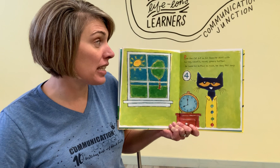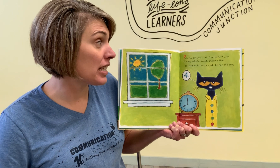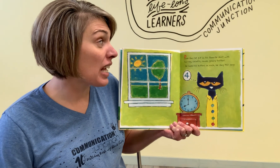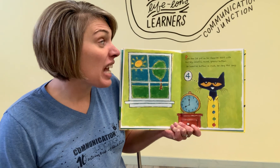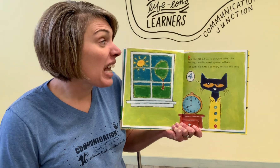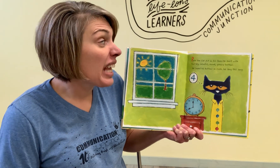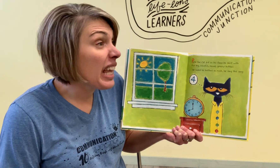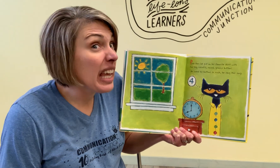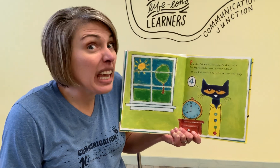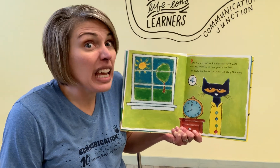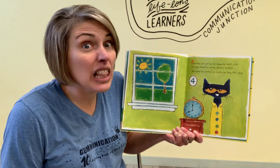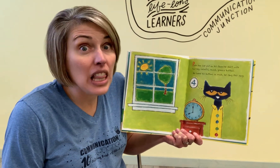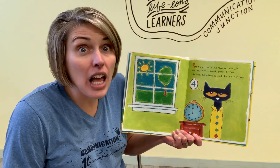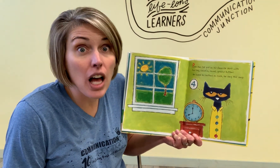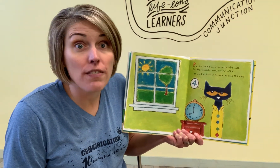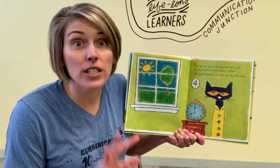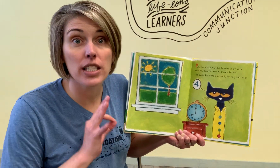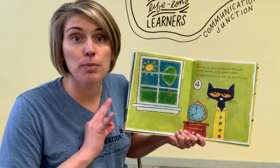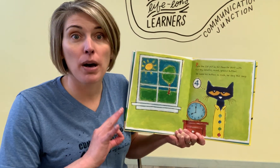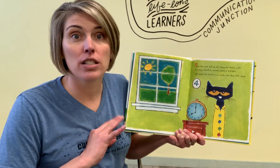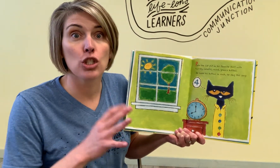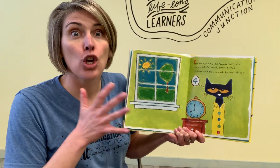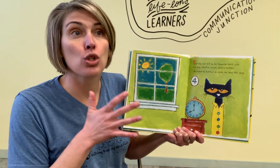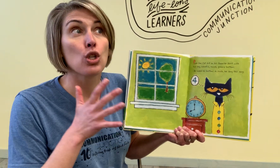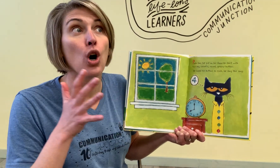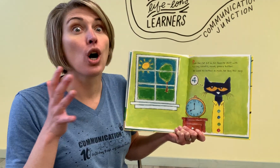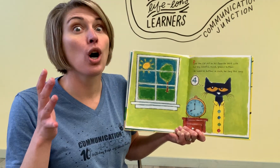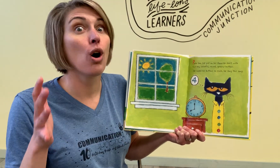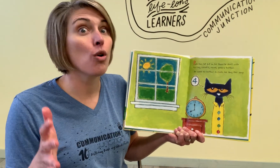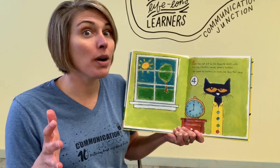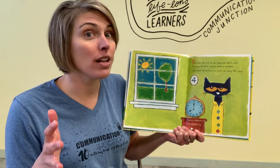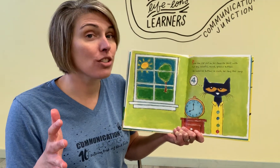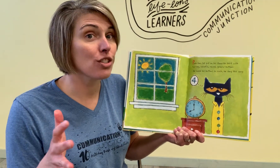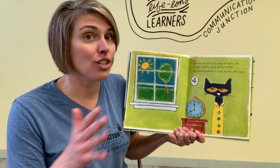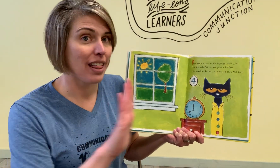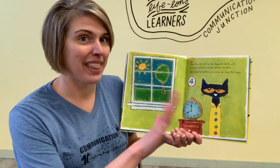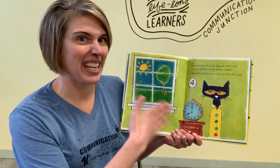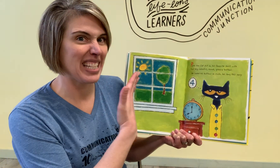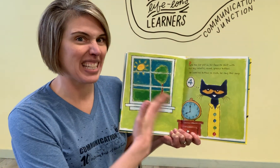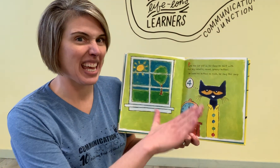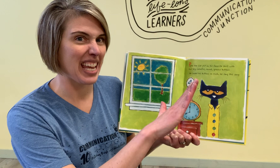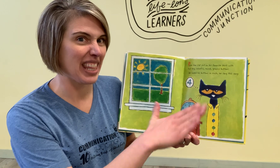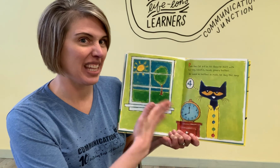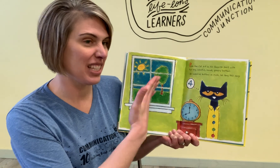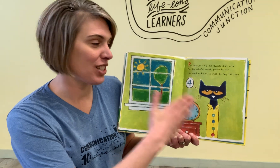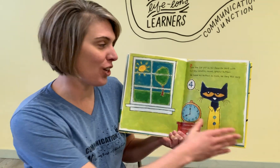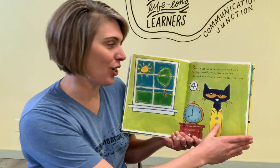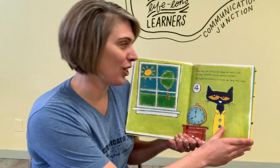buttons. He loved his buttons so much that he sang this song.